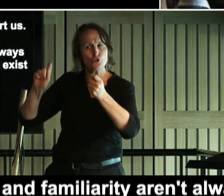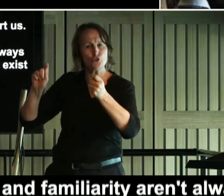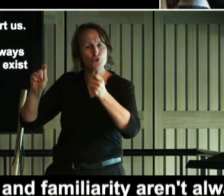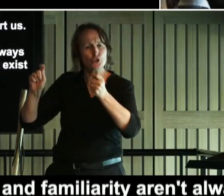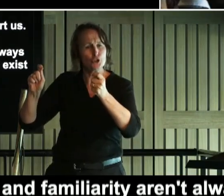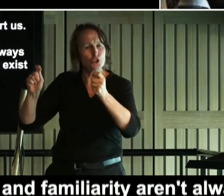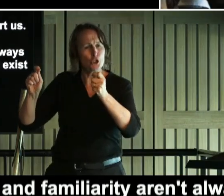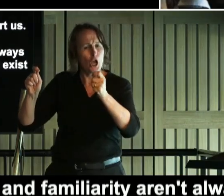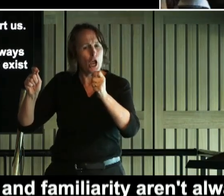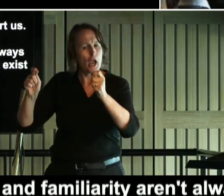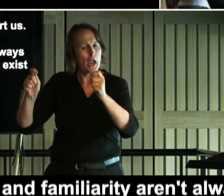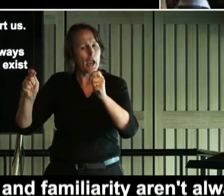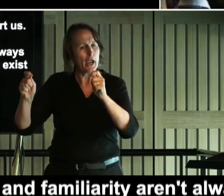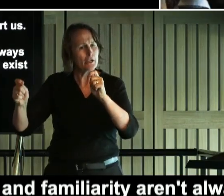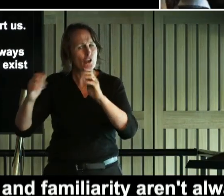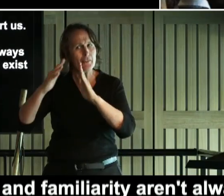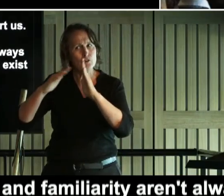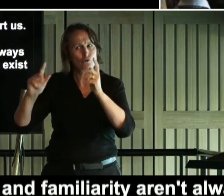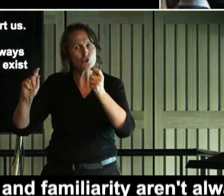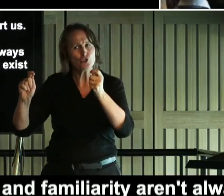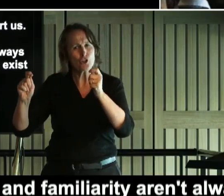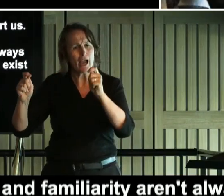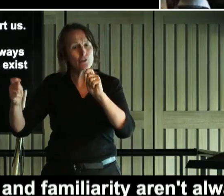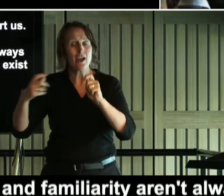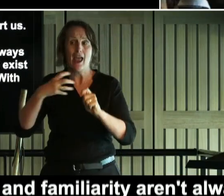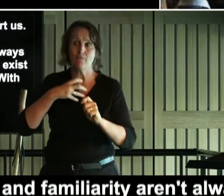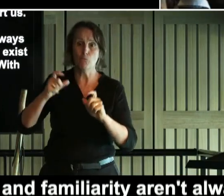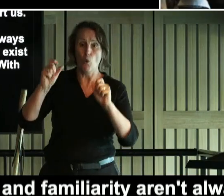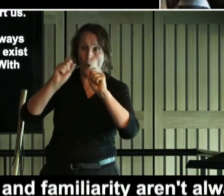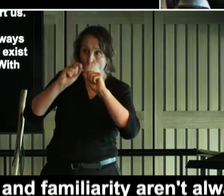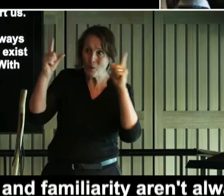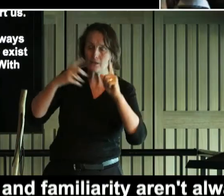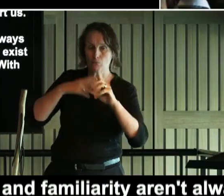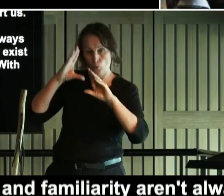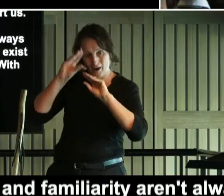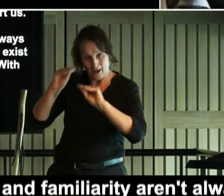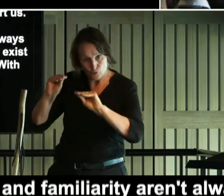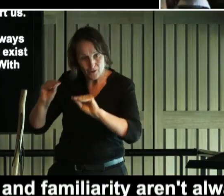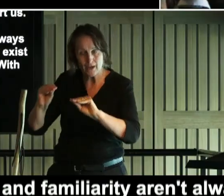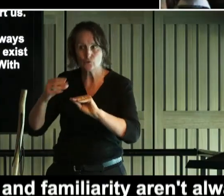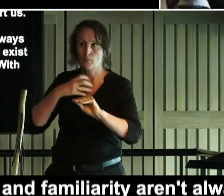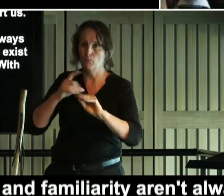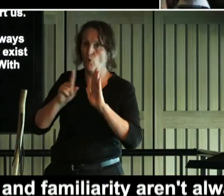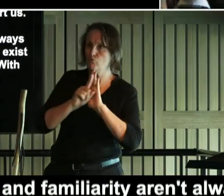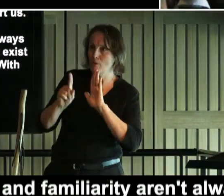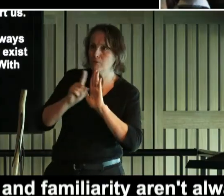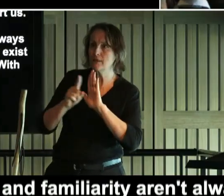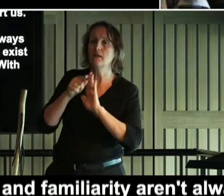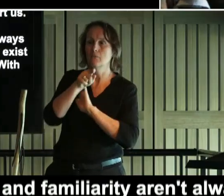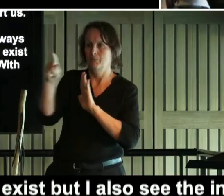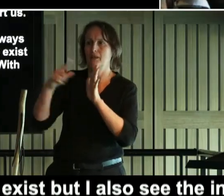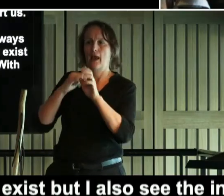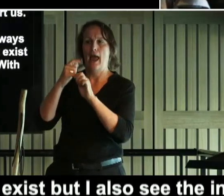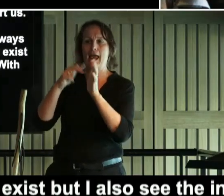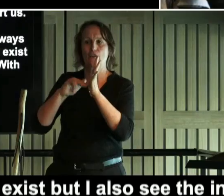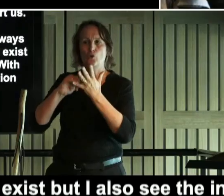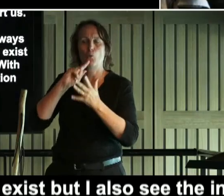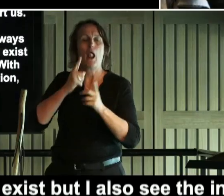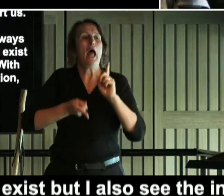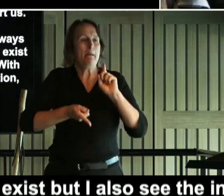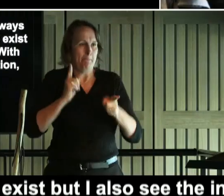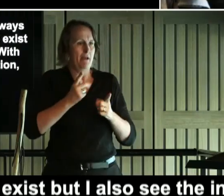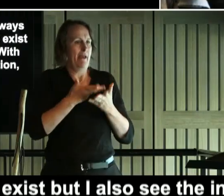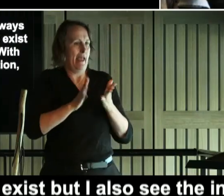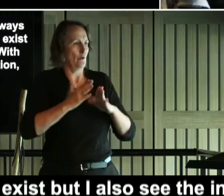evolving. With more awareness, education, and representation, more agents will learn how to work